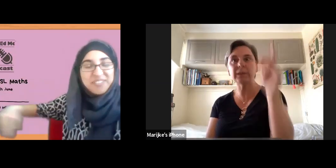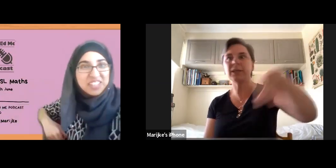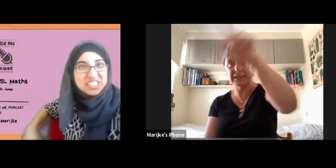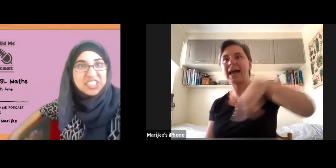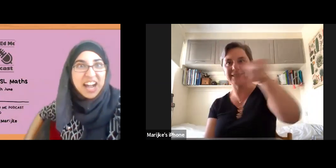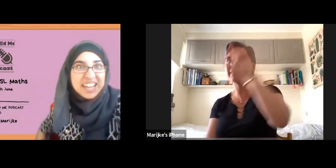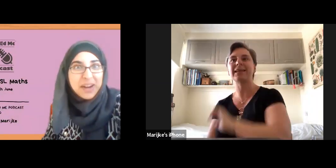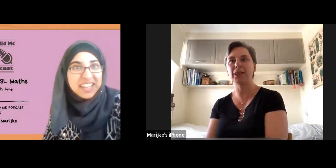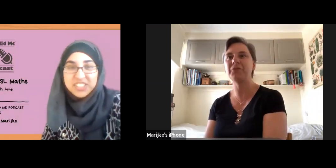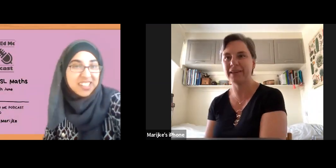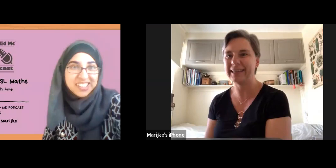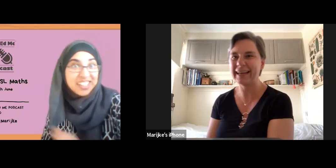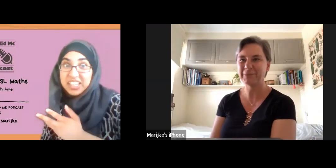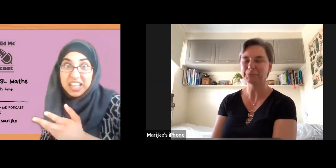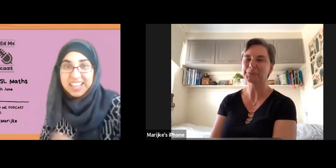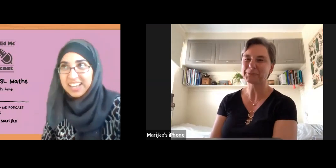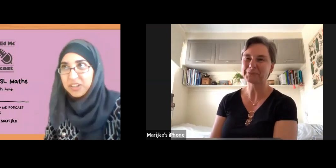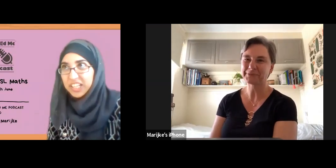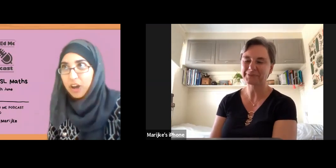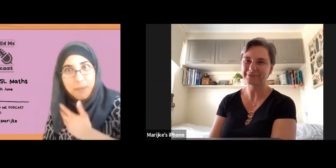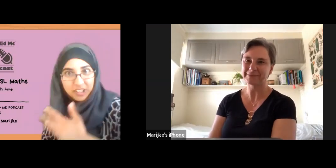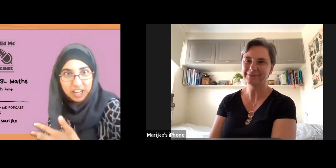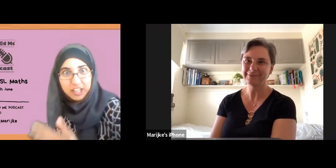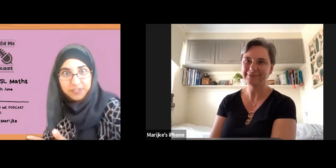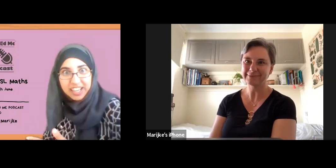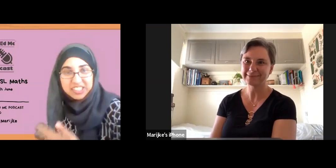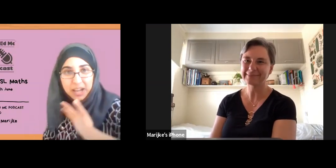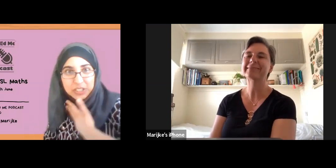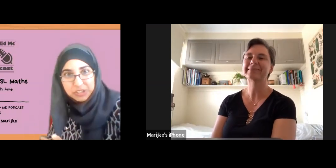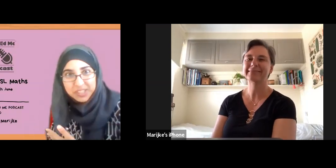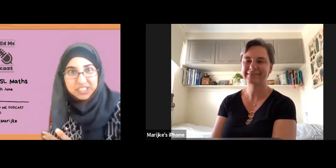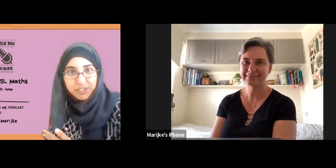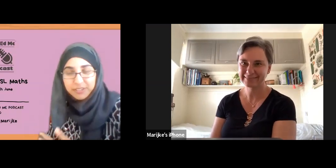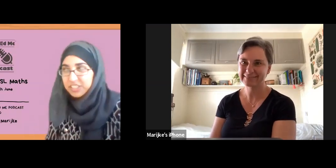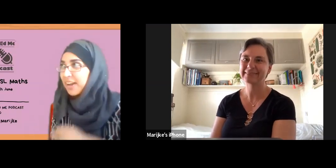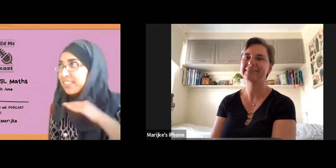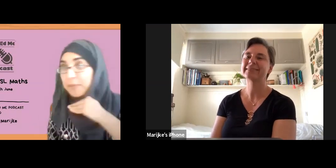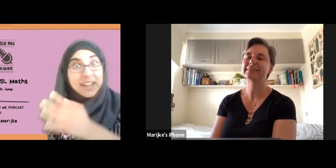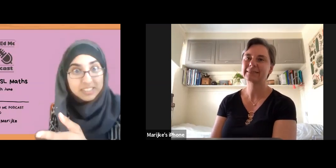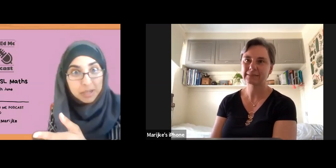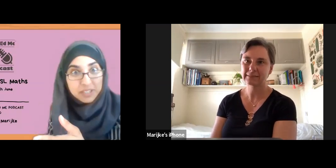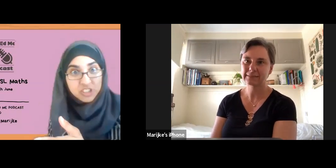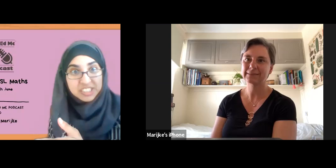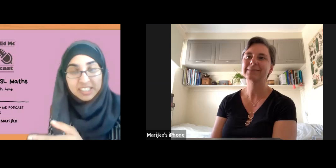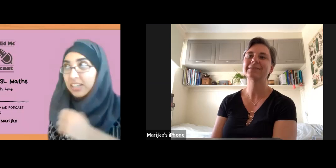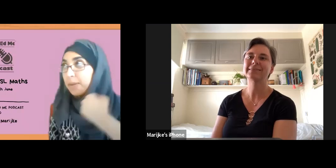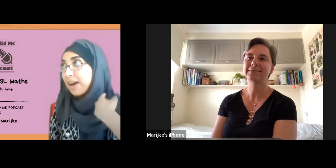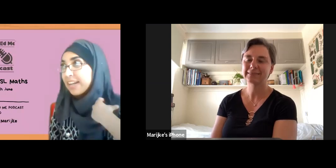brilliant. Yes, I love that, yeah. Yeah, and I was like, oh my God, I love this. I want to do this forever. So I'd go out and did my PGCE, but I did